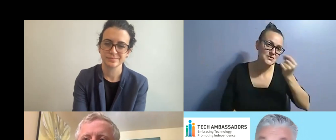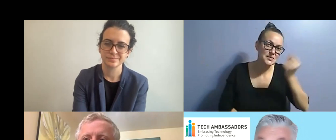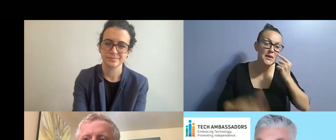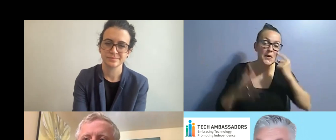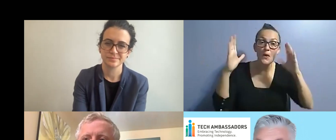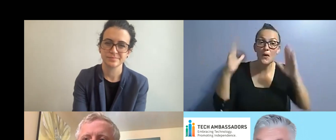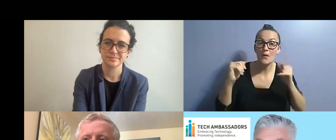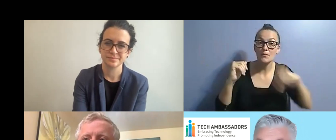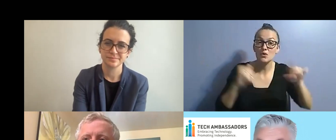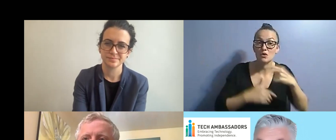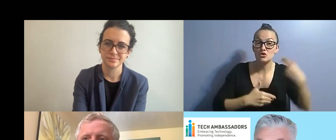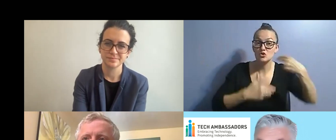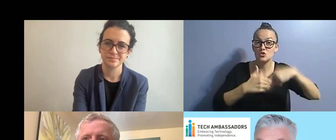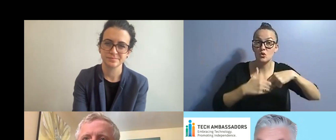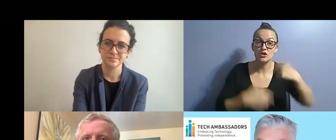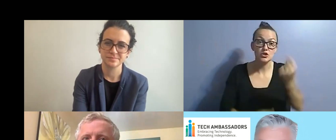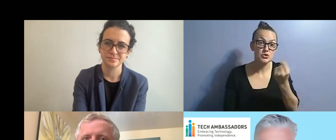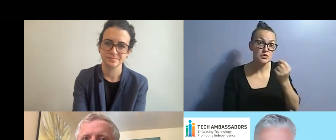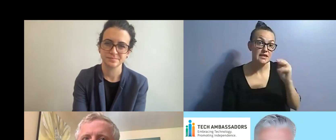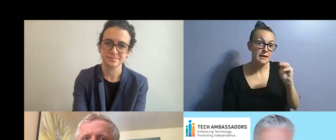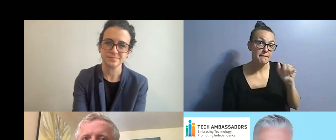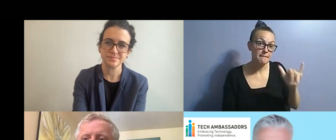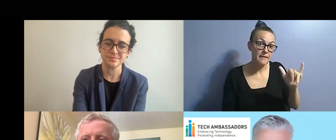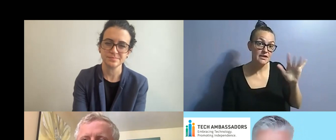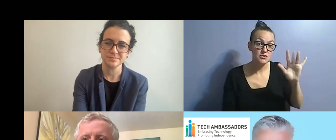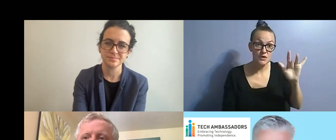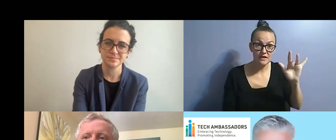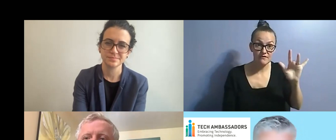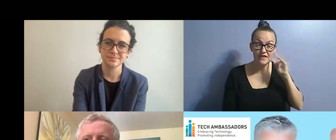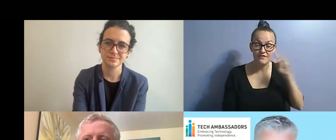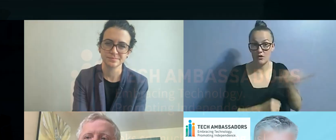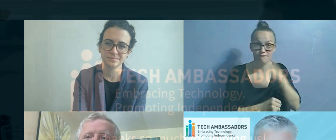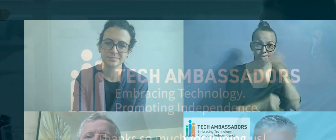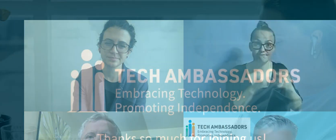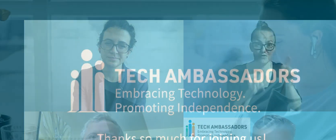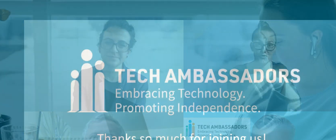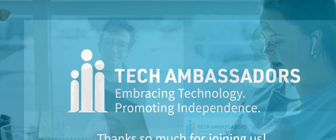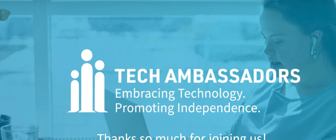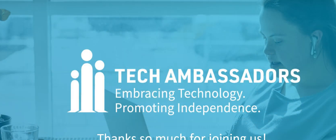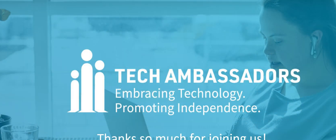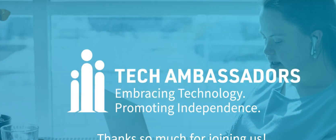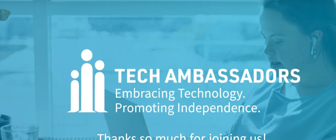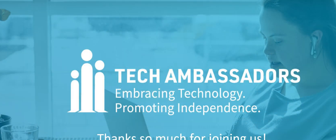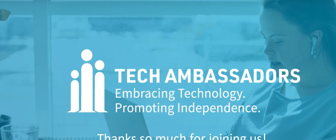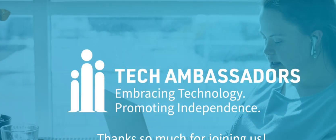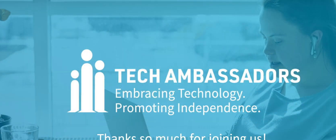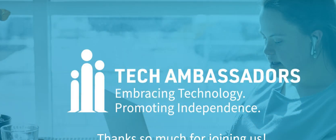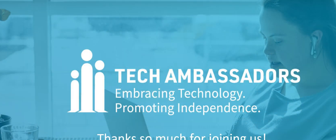for our wrap-up event on Tuesday, May 25th. All right. Bye, everyone. Yeah, thanks.